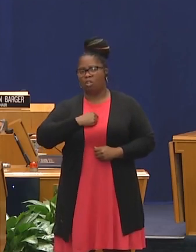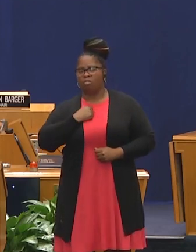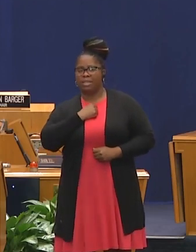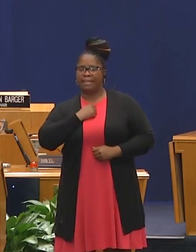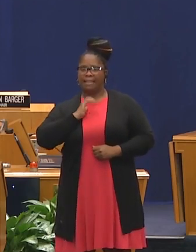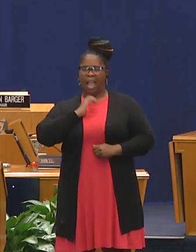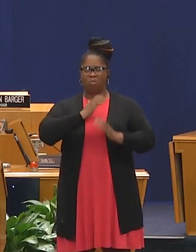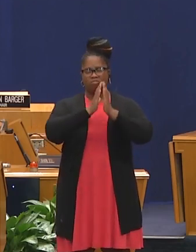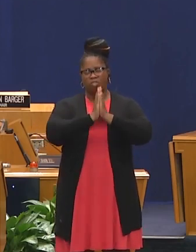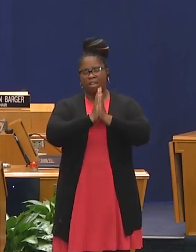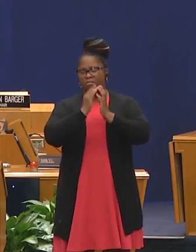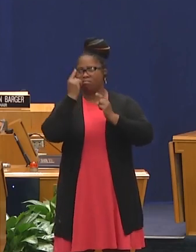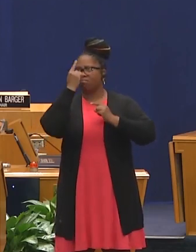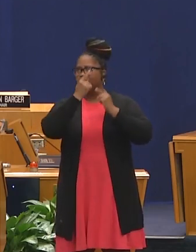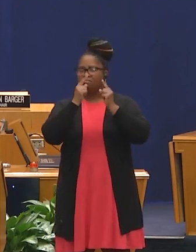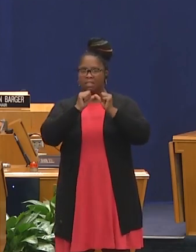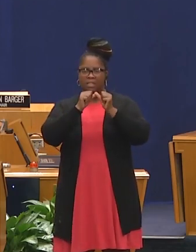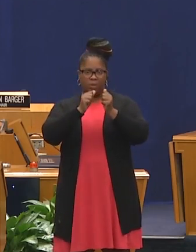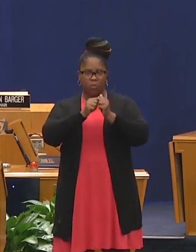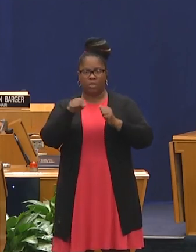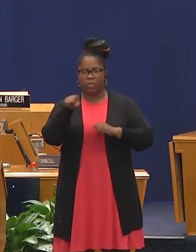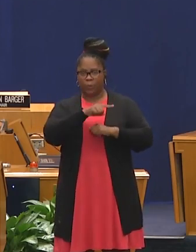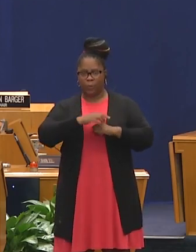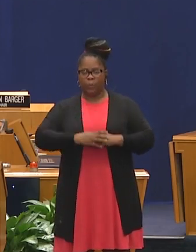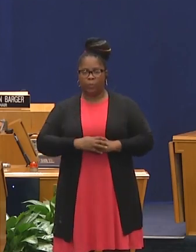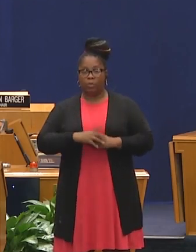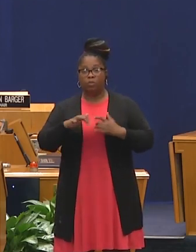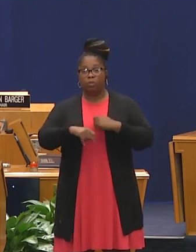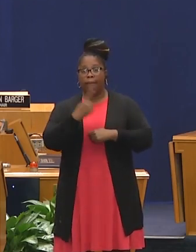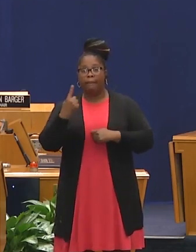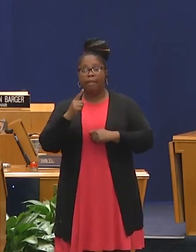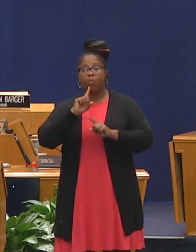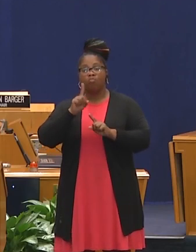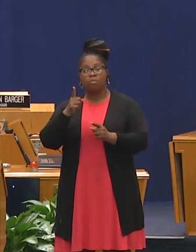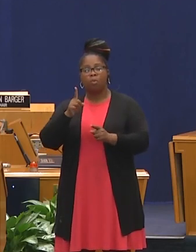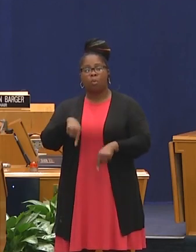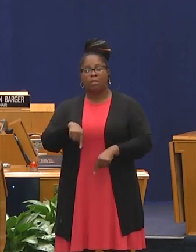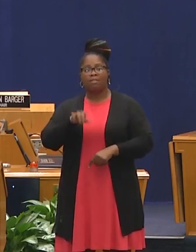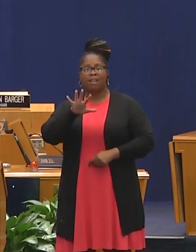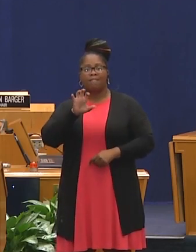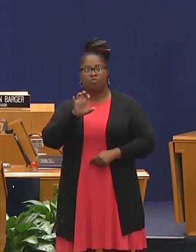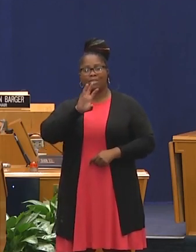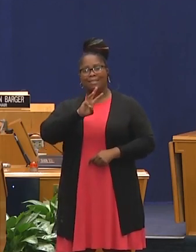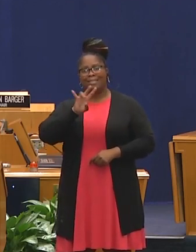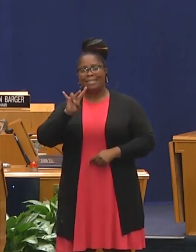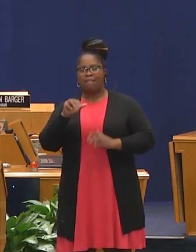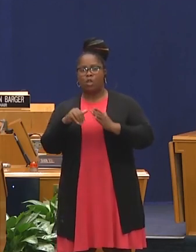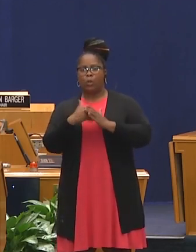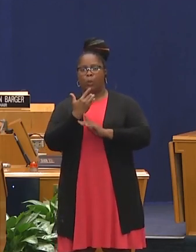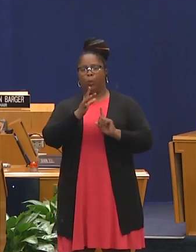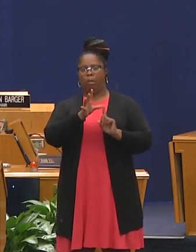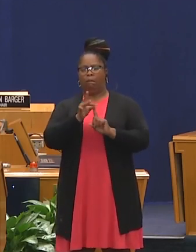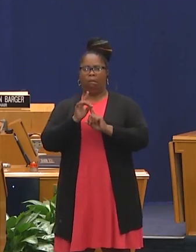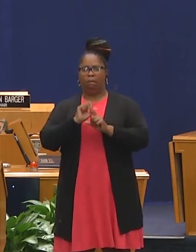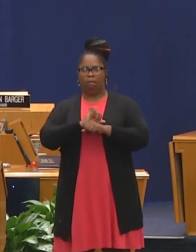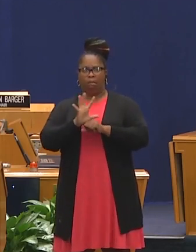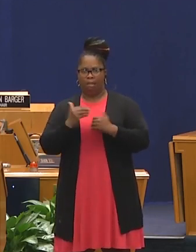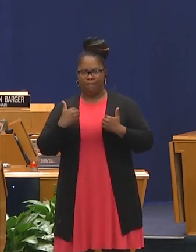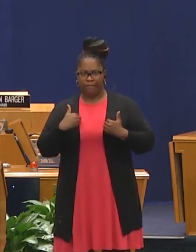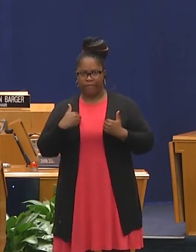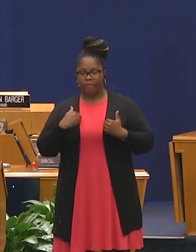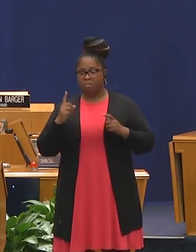day. Today, we're also reporting 567 new cases. Over the last 48 hours,